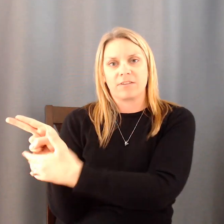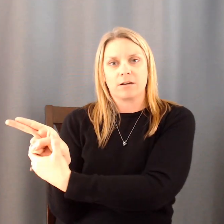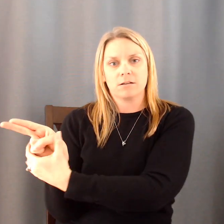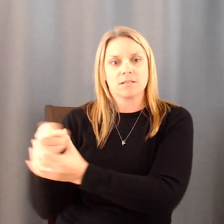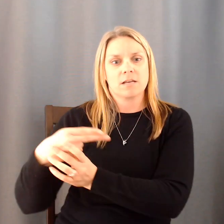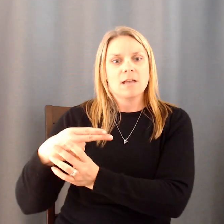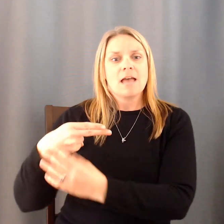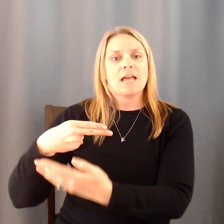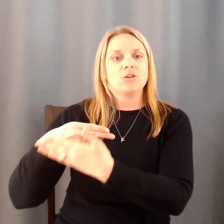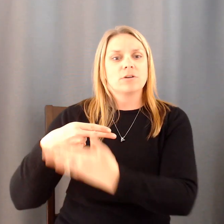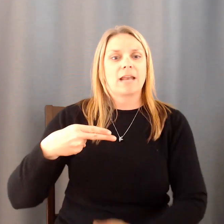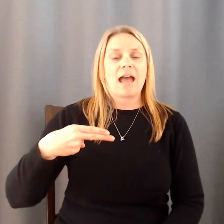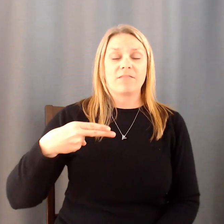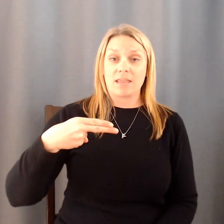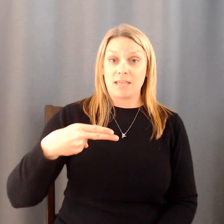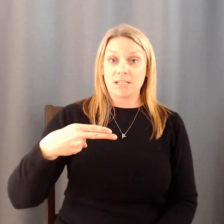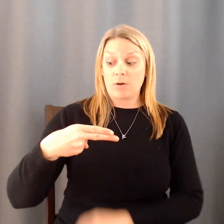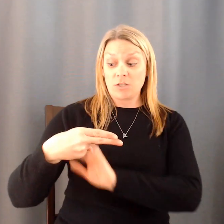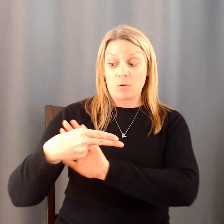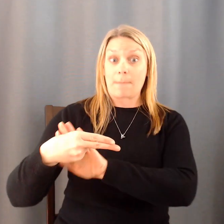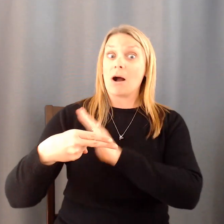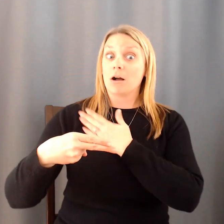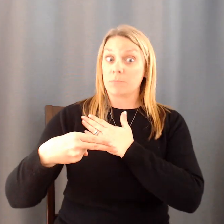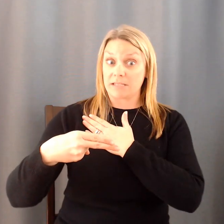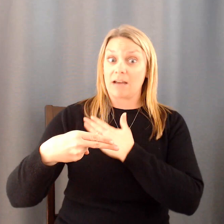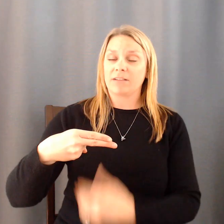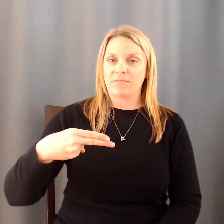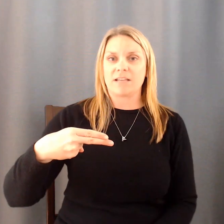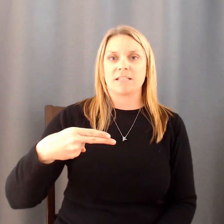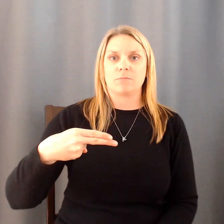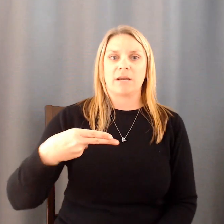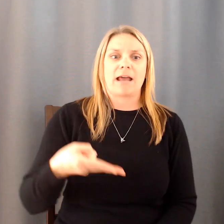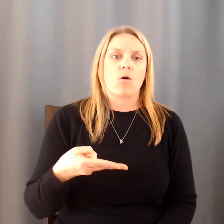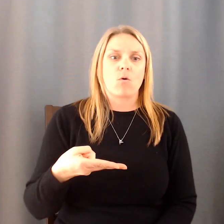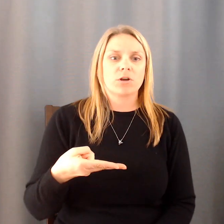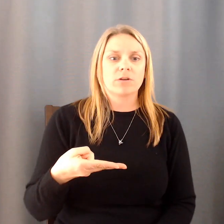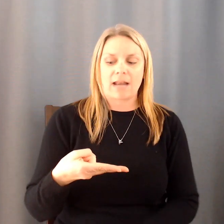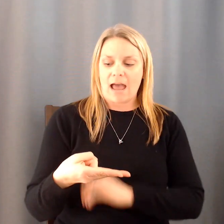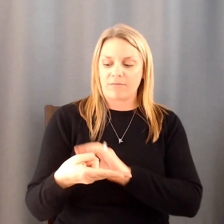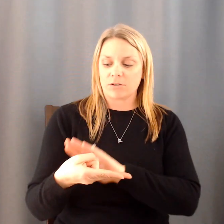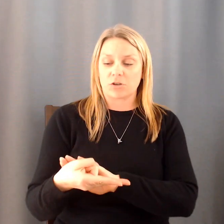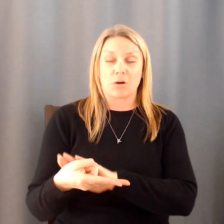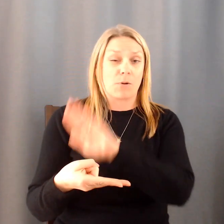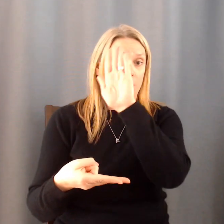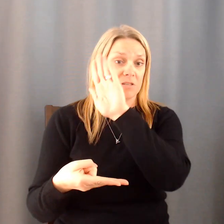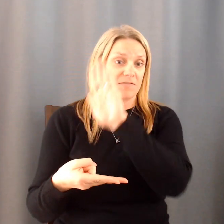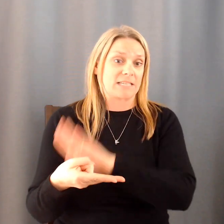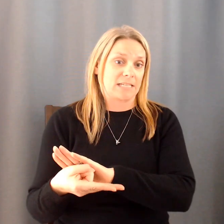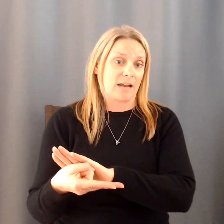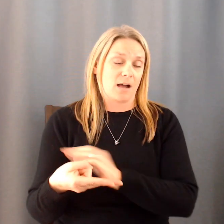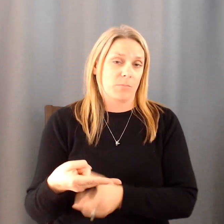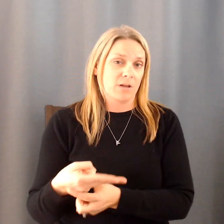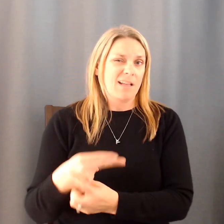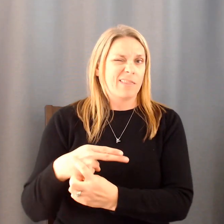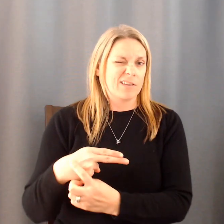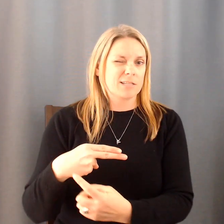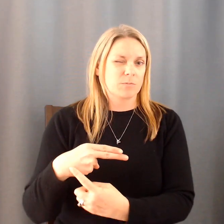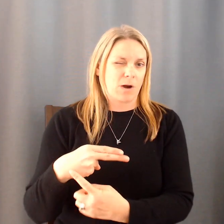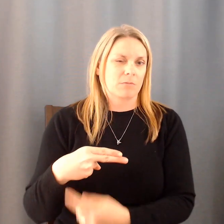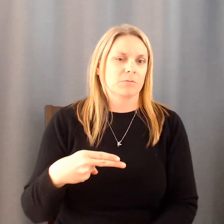fingers, and you can have it this way, so my palm is definitely facing me now, or you can have it so your palm is facing up. This is probably going